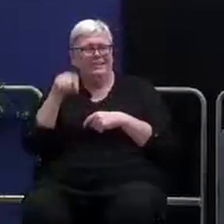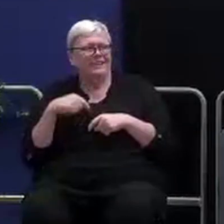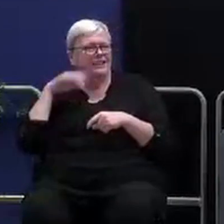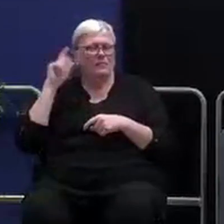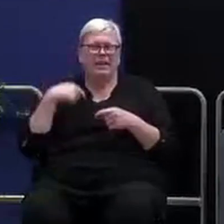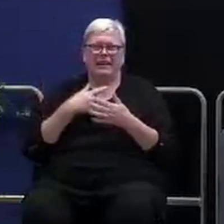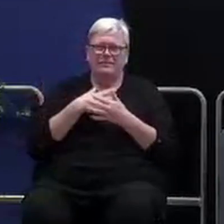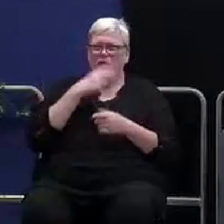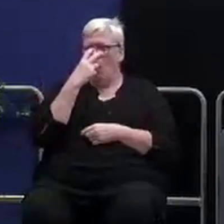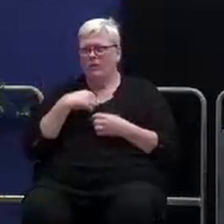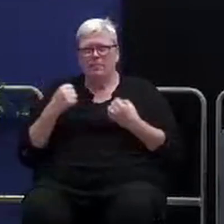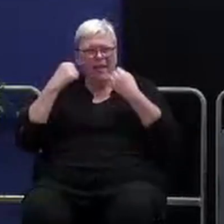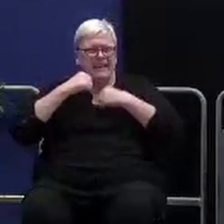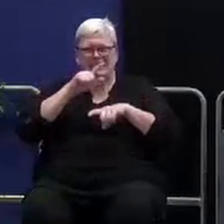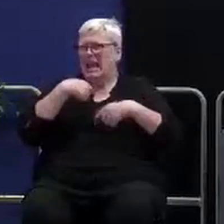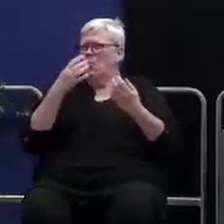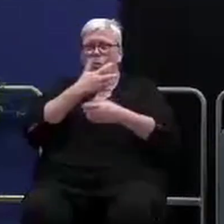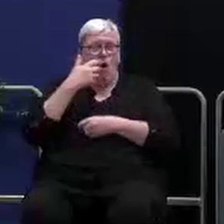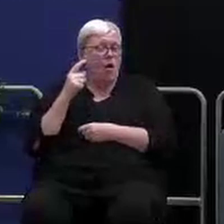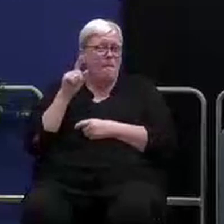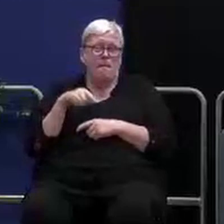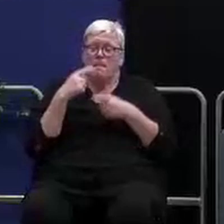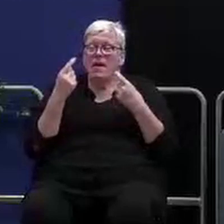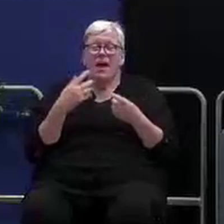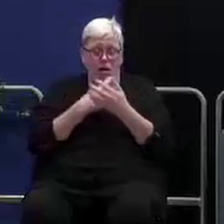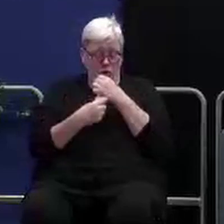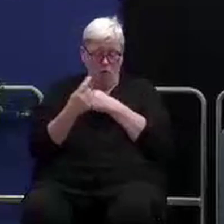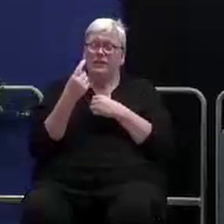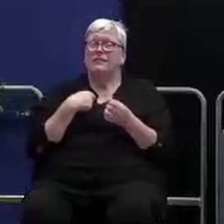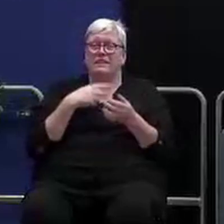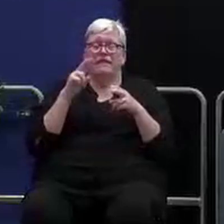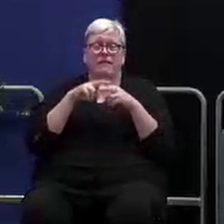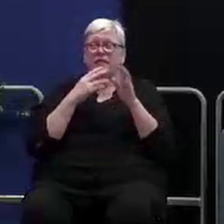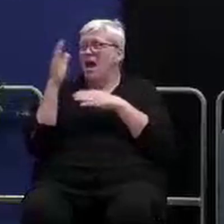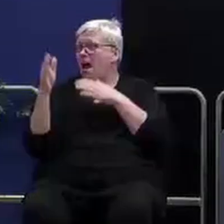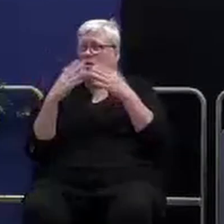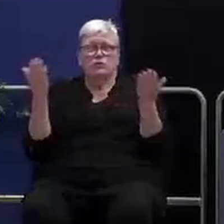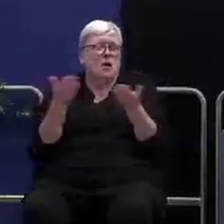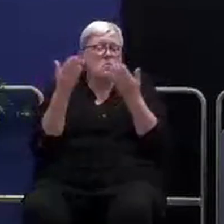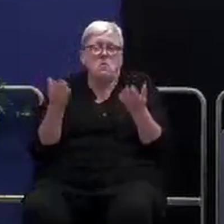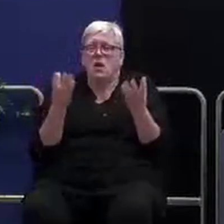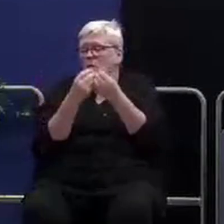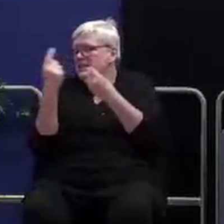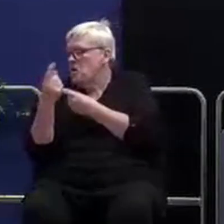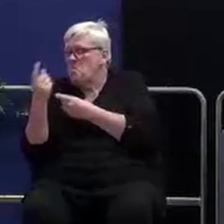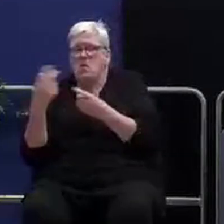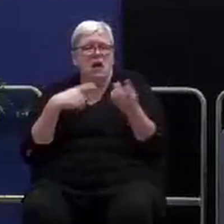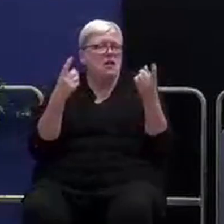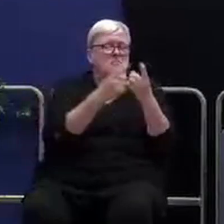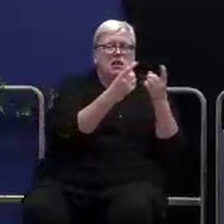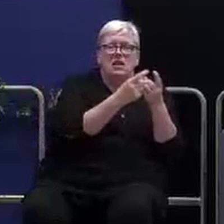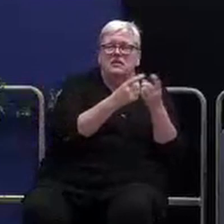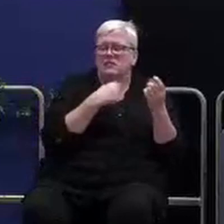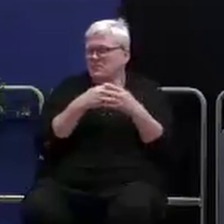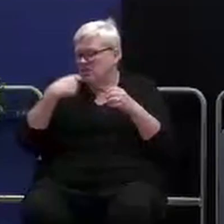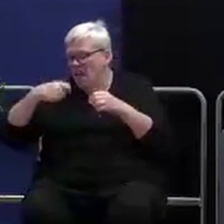wool blankets, although you can't get warm, and you're alone. Your father is out somewhere with someone. You eat some pasta salad left